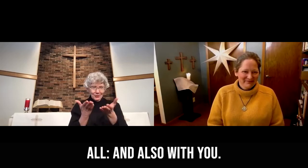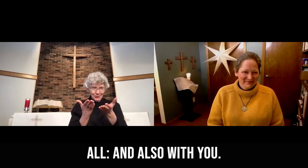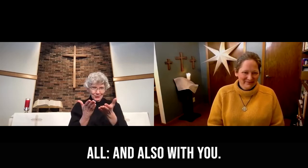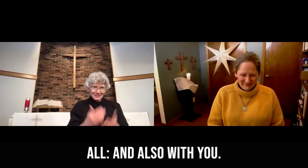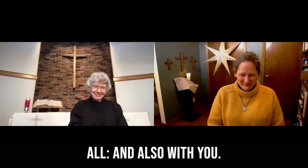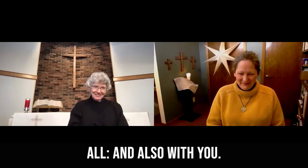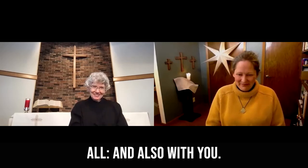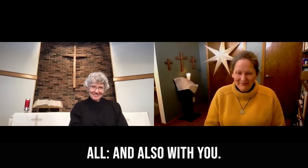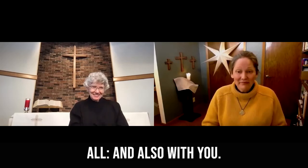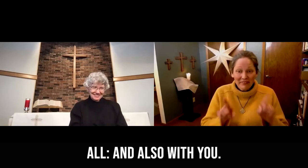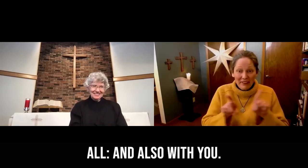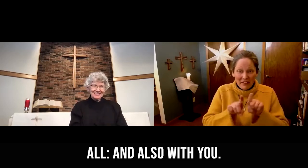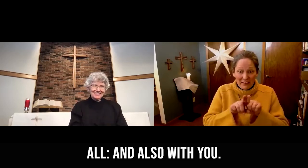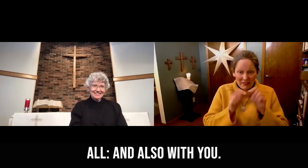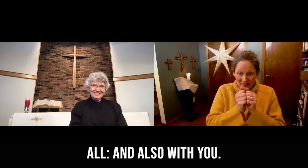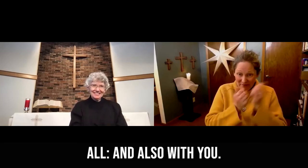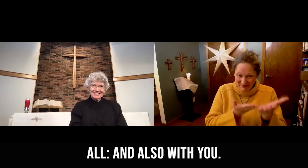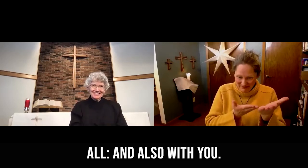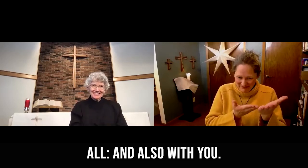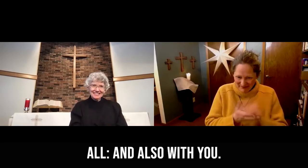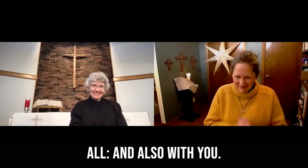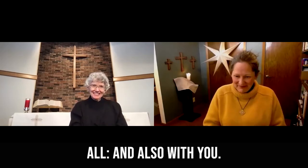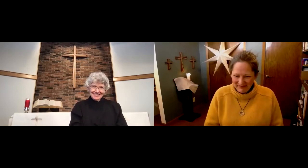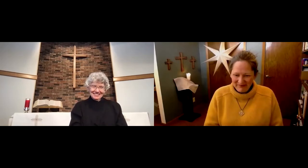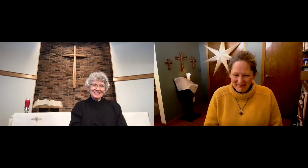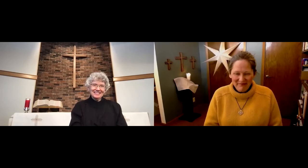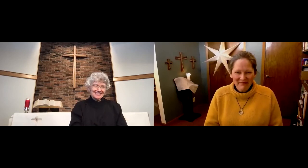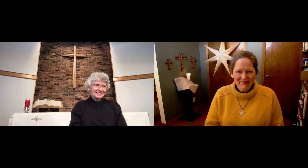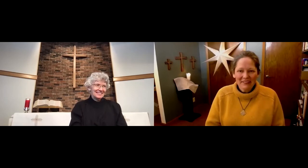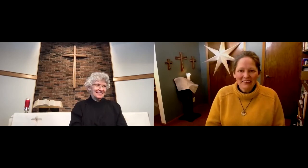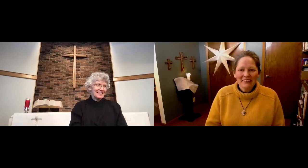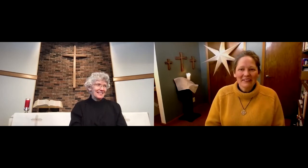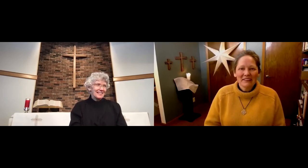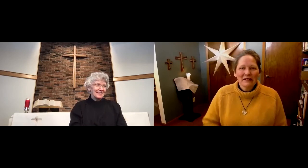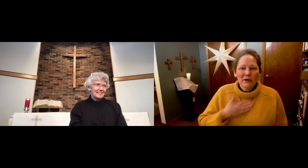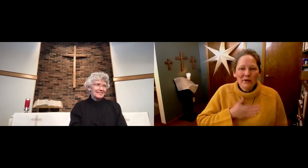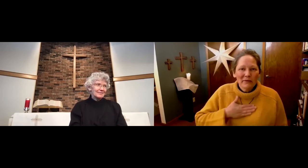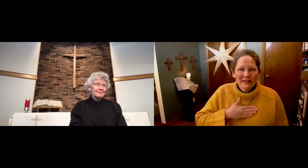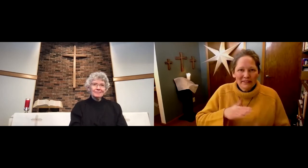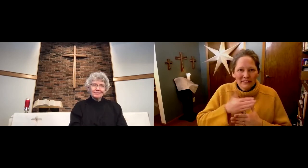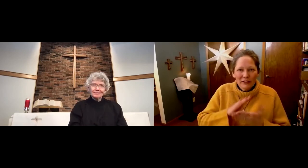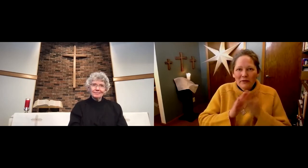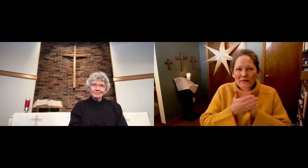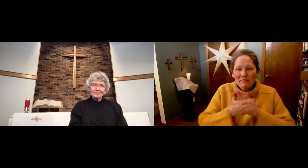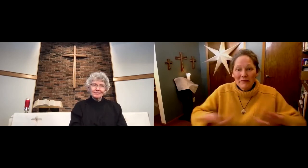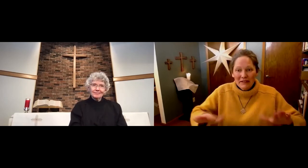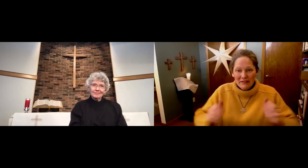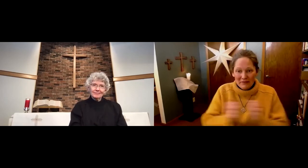Deacon Dorothy is saying, also with you. Pastor Michelle is saying, please share the peace from God with one another.